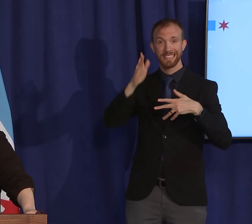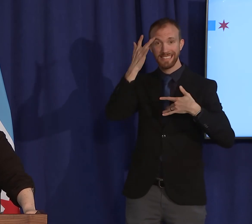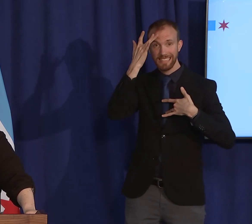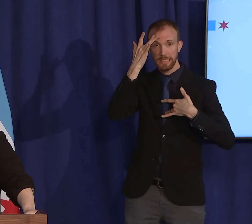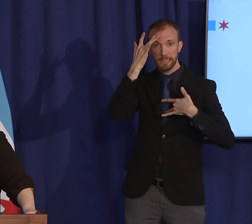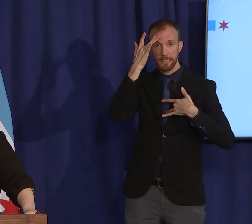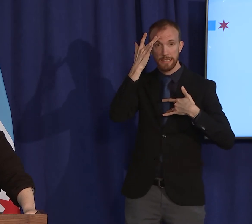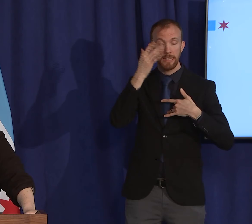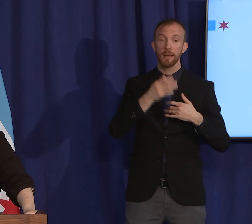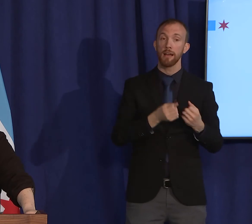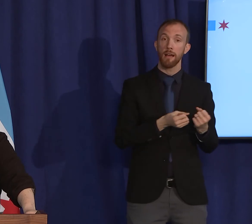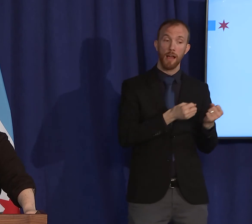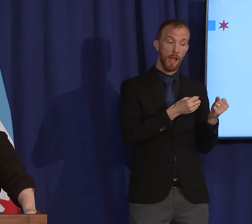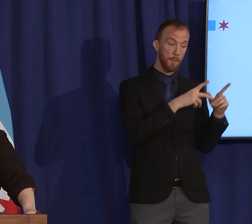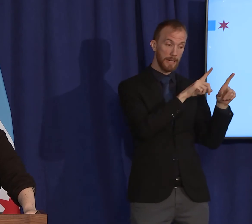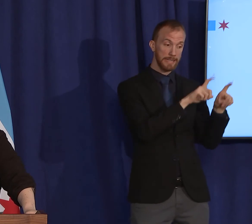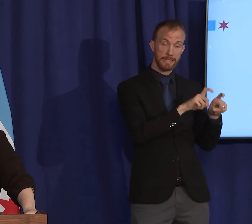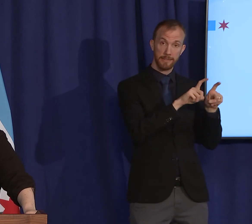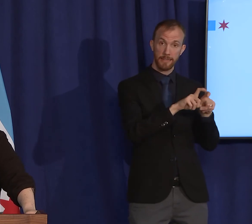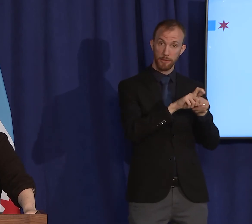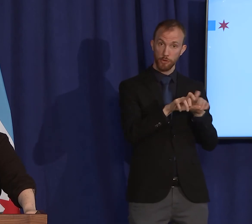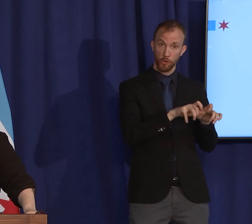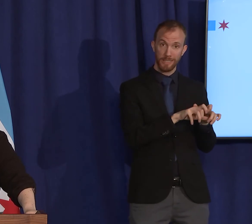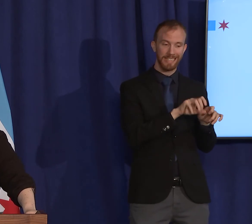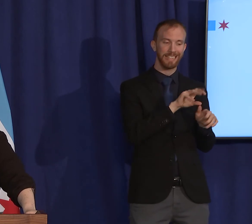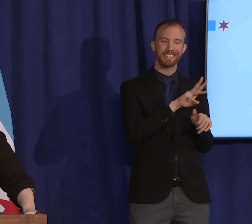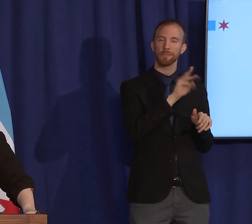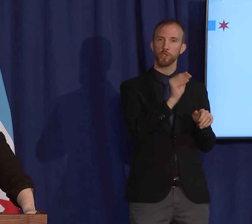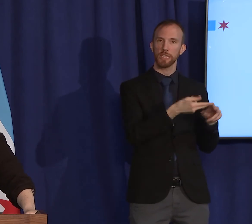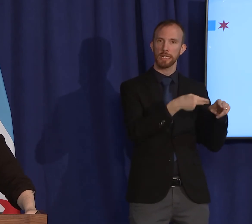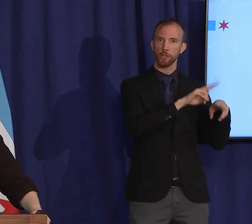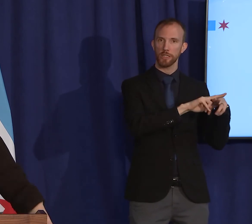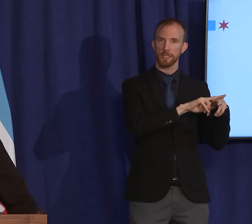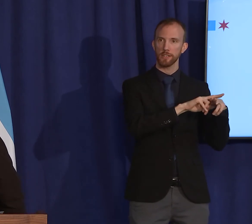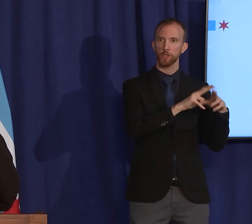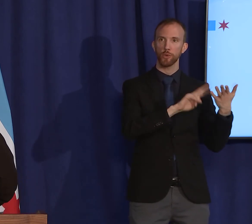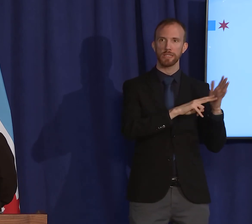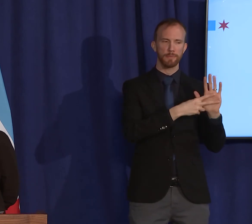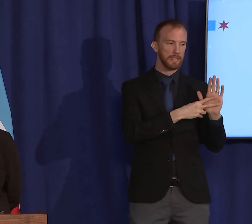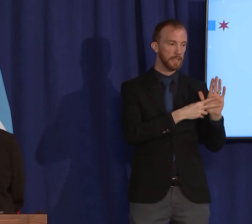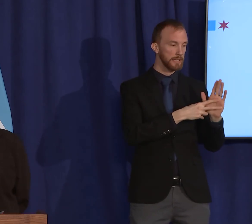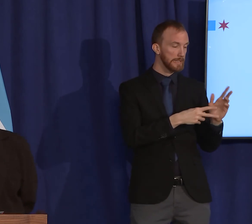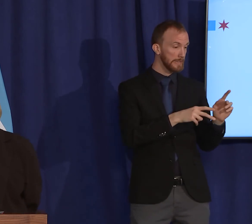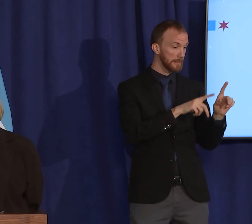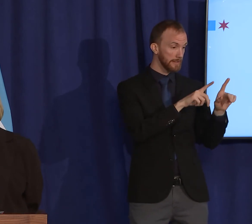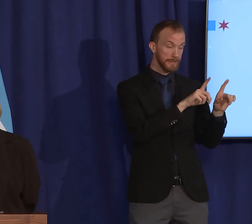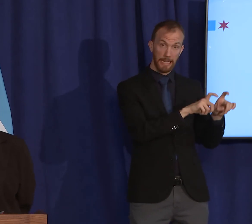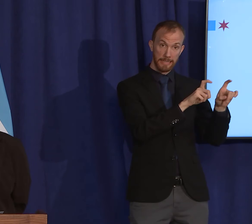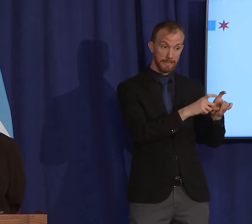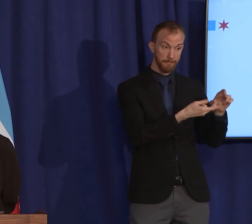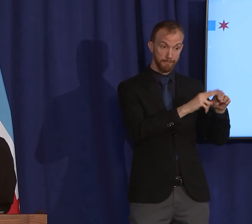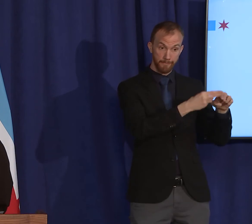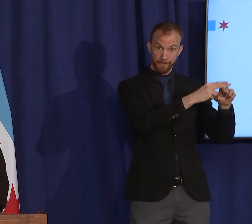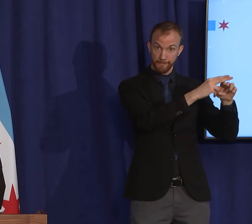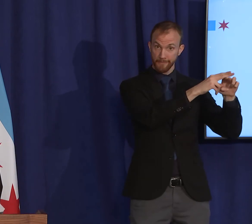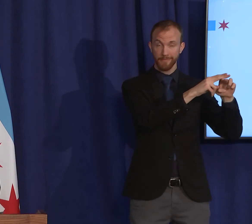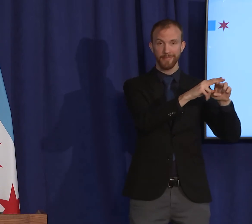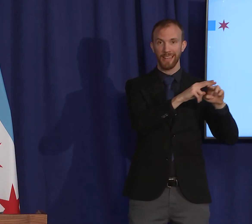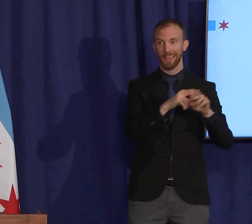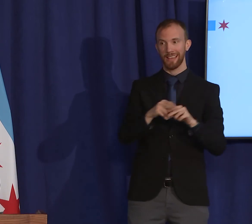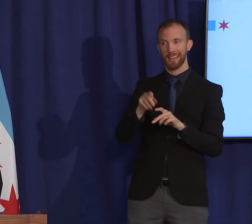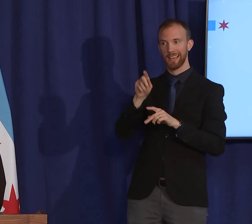increase in tests. So it's not just that you're testing more, it's that your cases are truly outpacing it. We're actually doing a good job of testing here in Chicago. We're testing